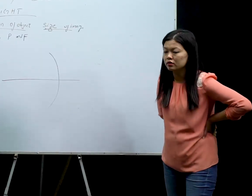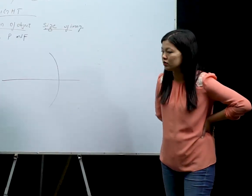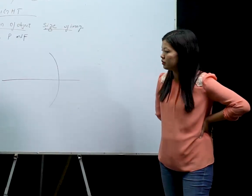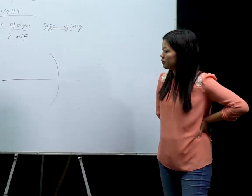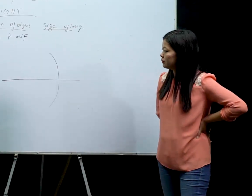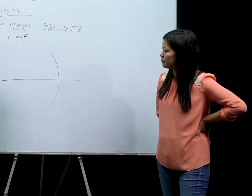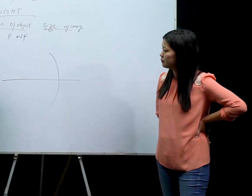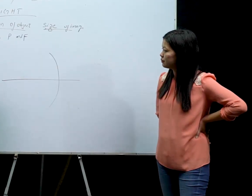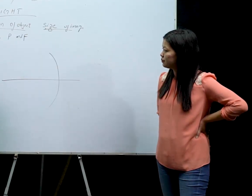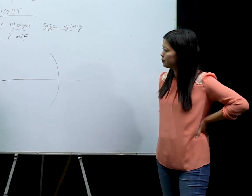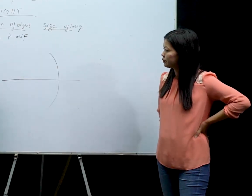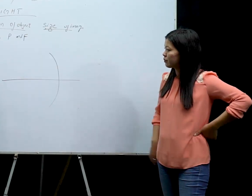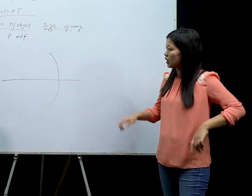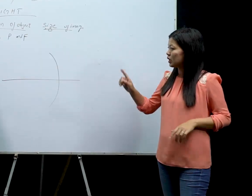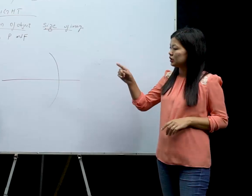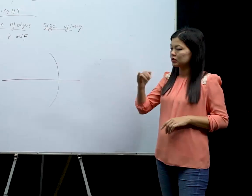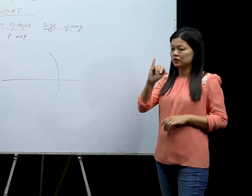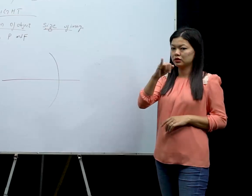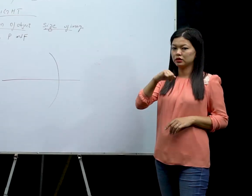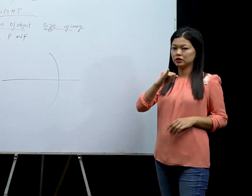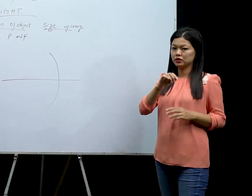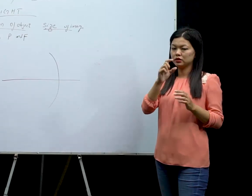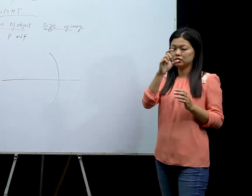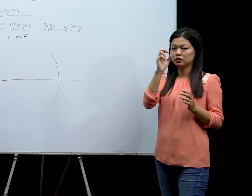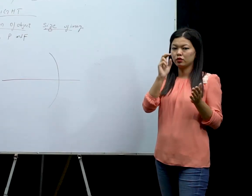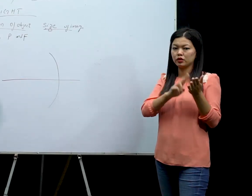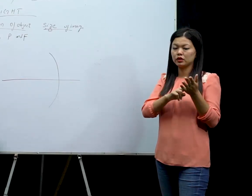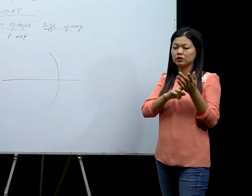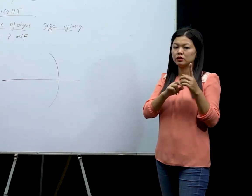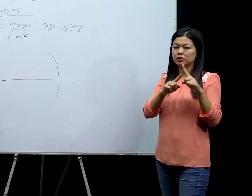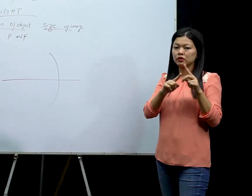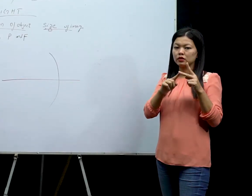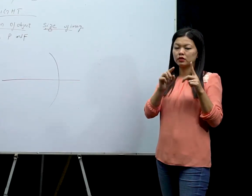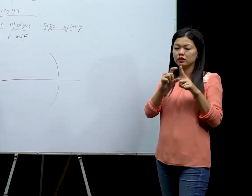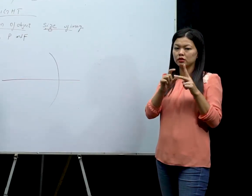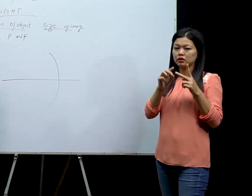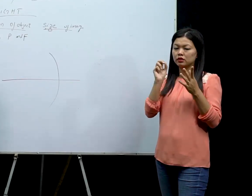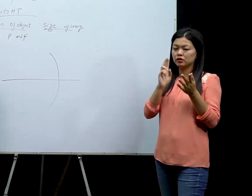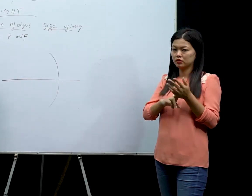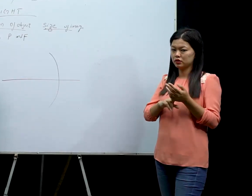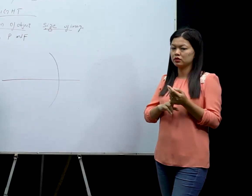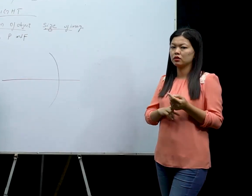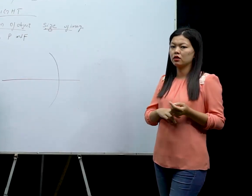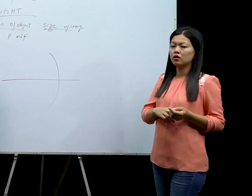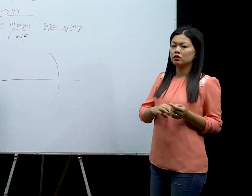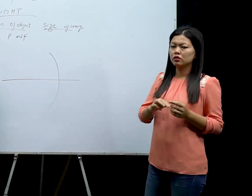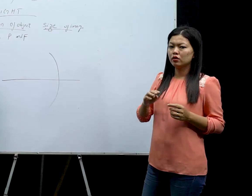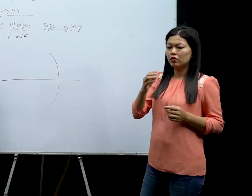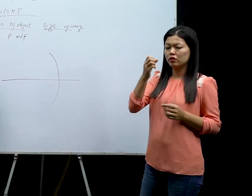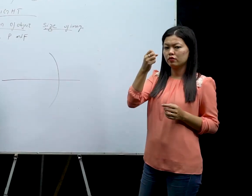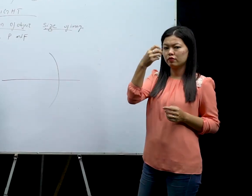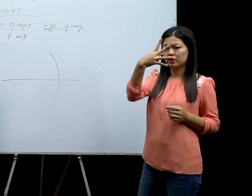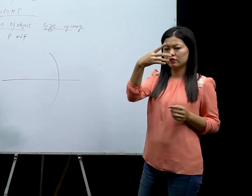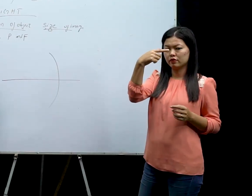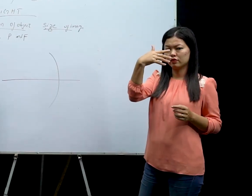So students, now this is the 6th one, okay, the 6th condition, and this is different from the first 5 what we